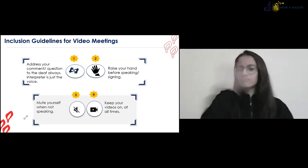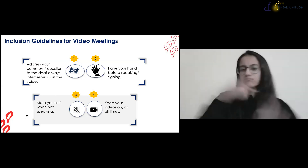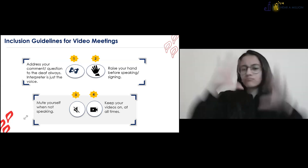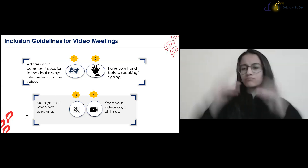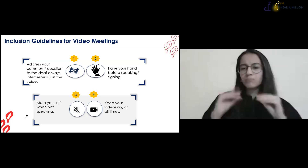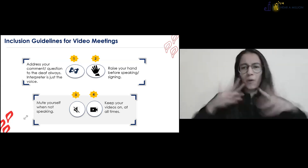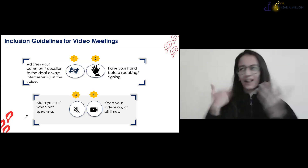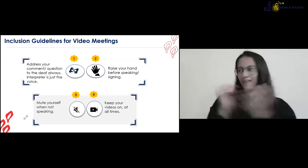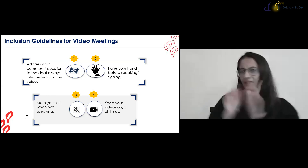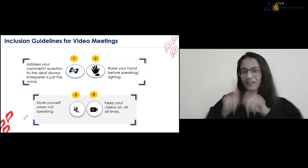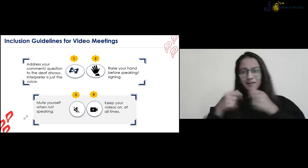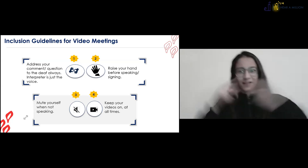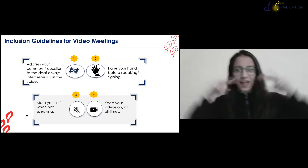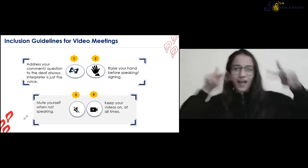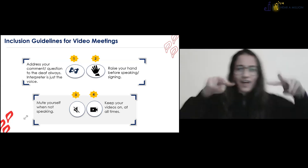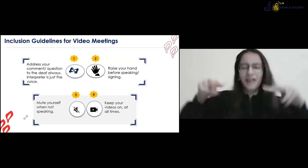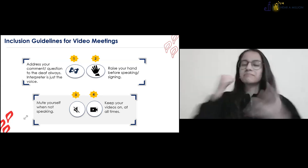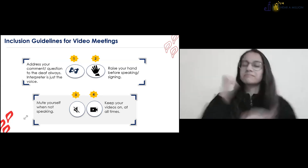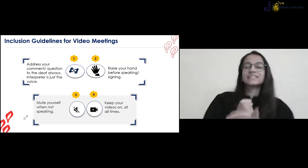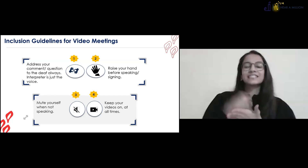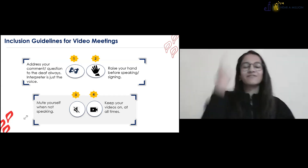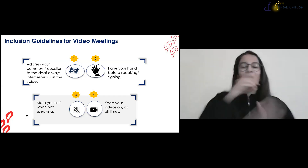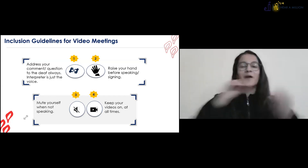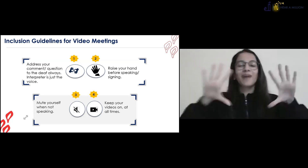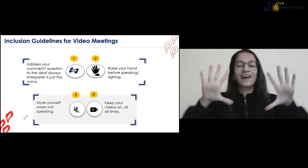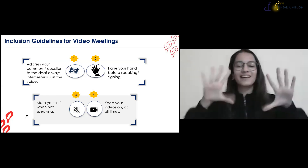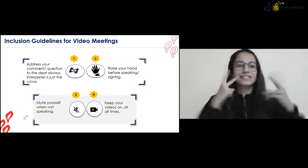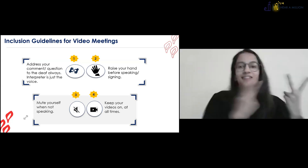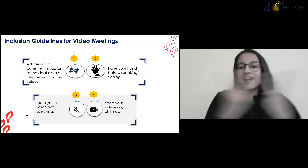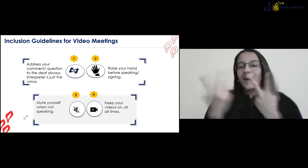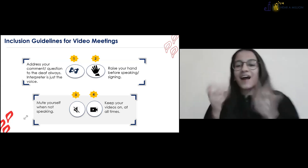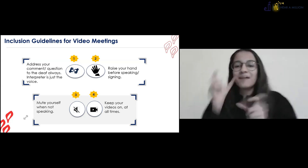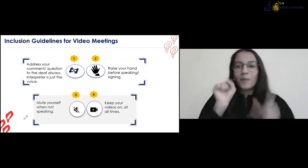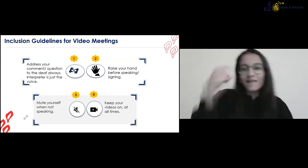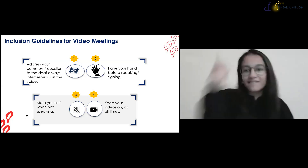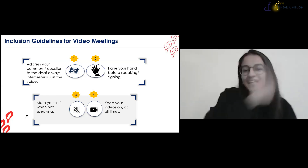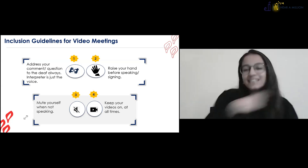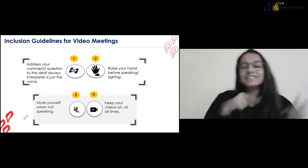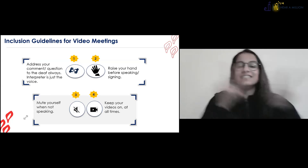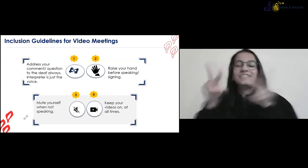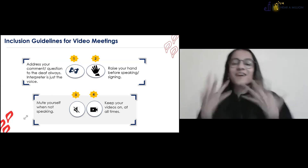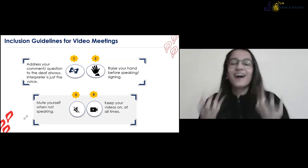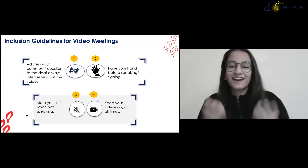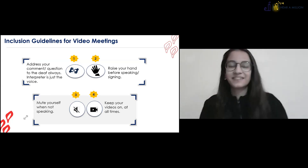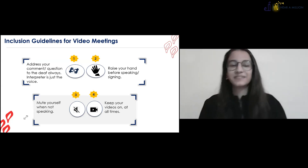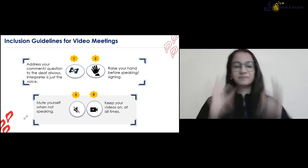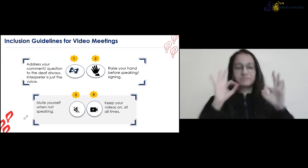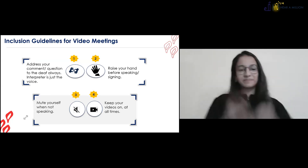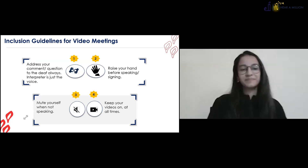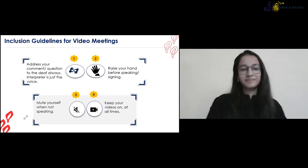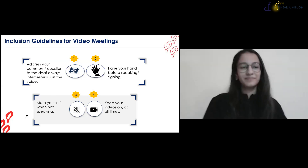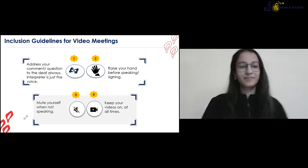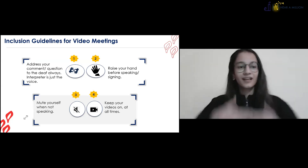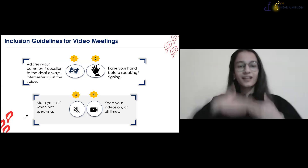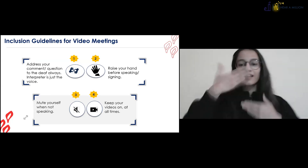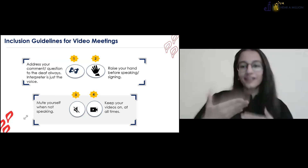session. If you have any urgent work, you can turn off your video. Until then, you can turn on your video so that we can see whoever has joined